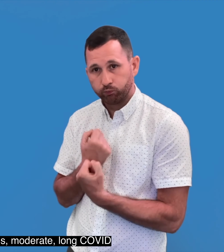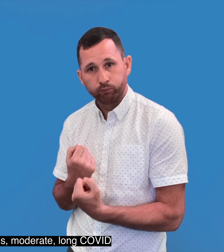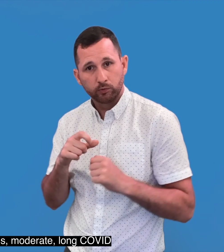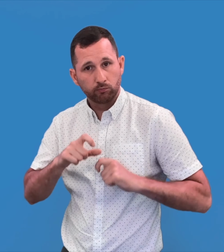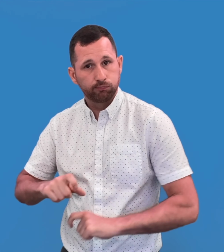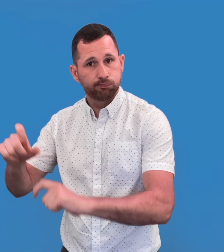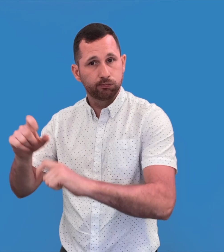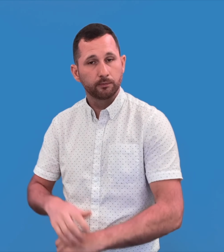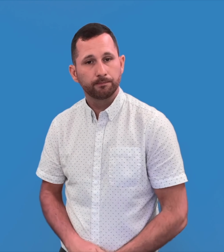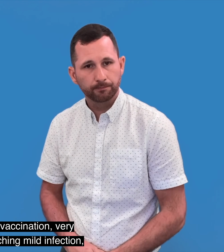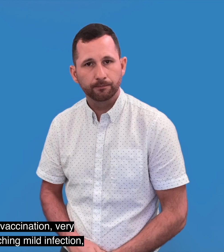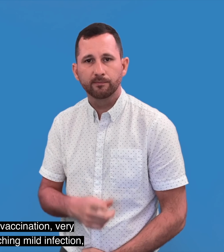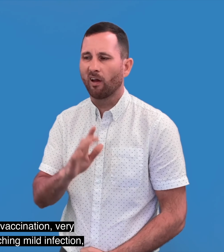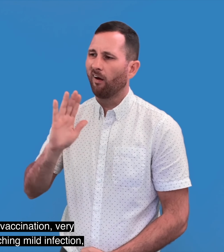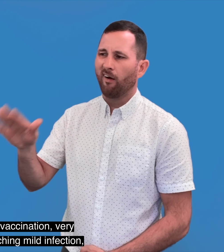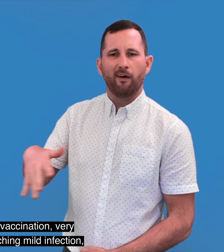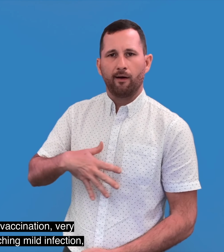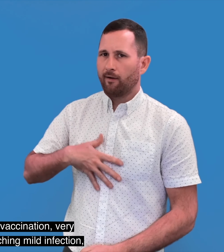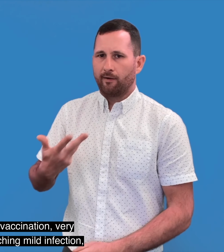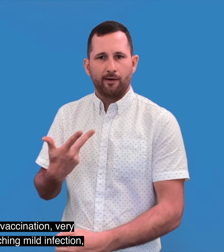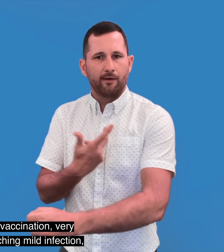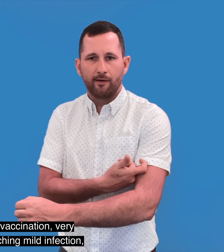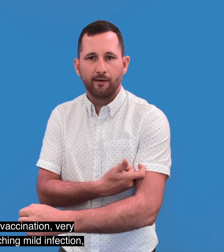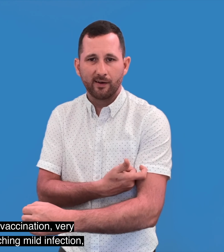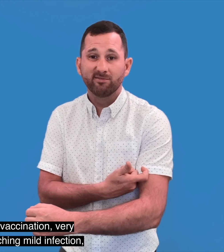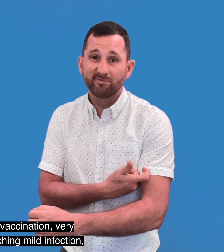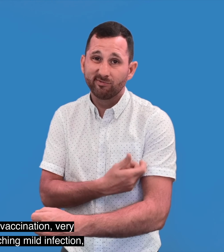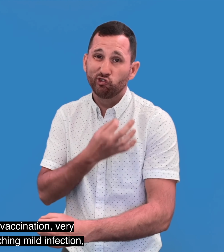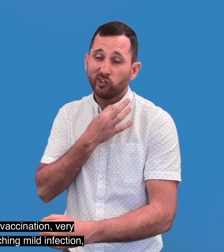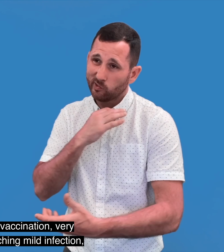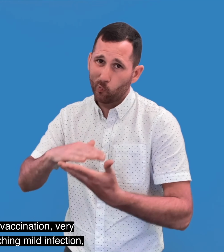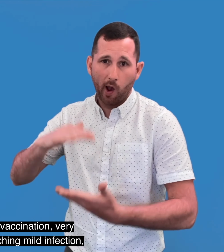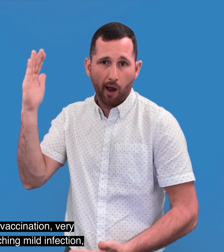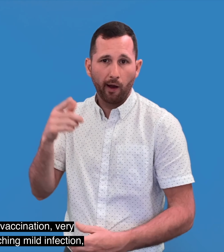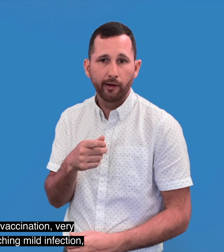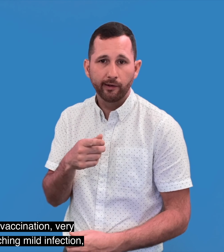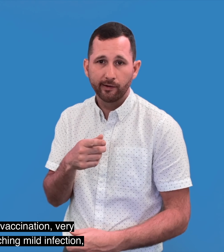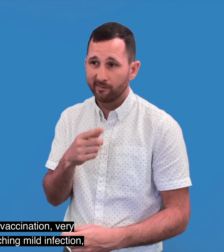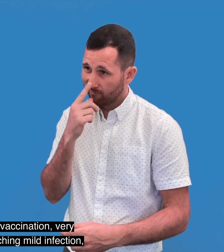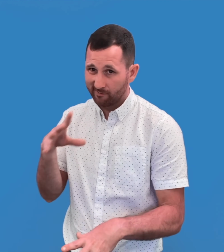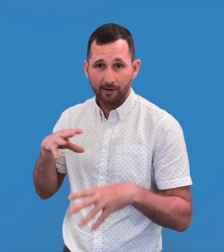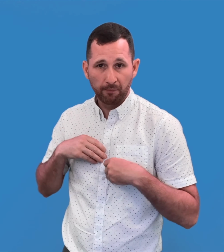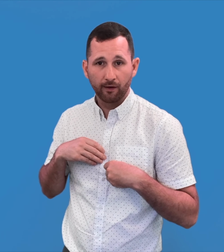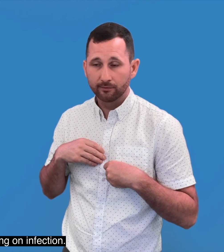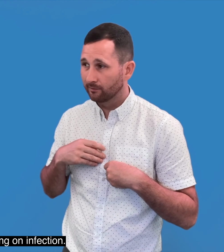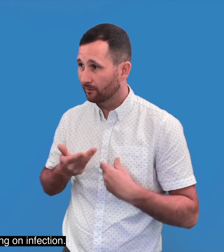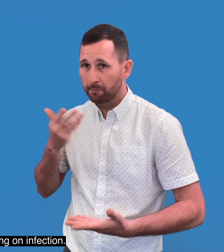COVID, and no vaccination, very high, catching mild infection, passing on